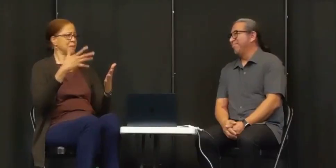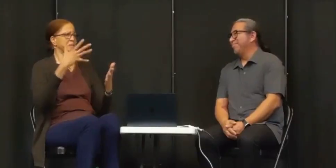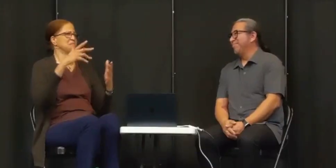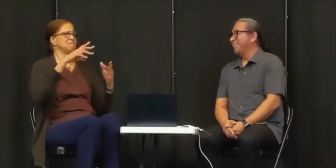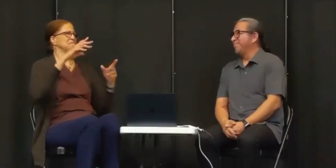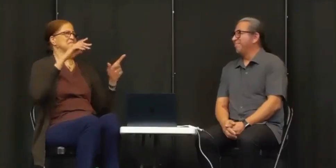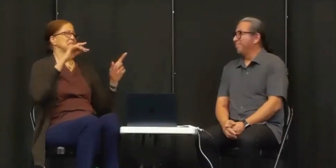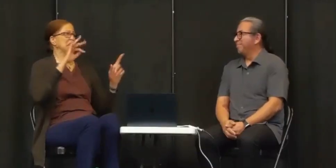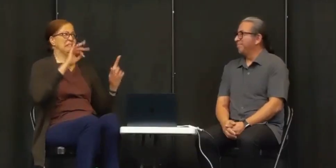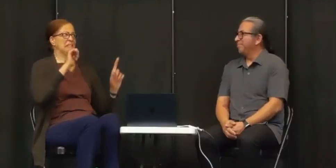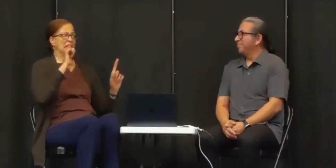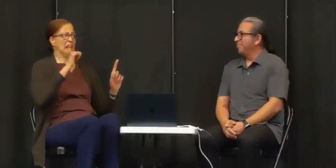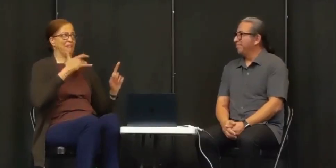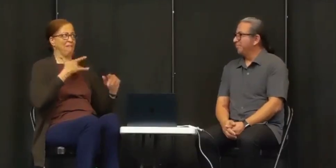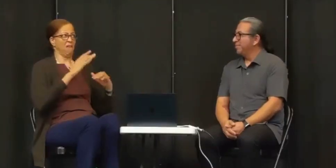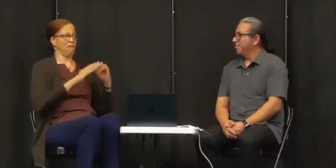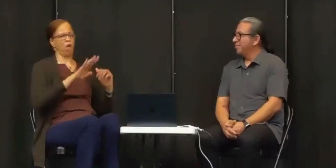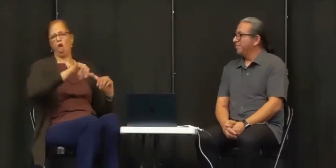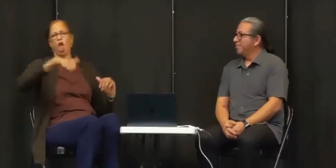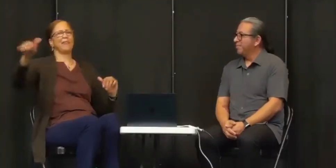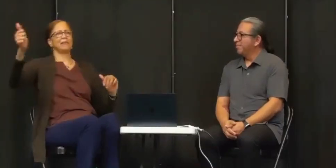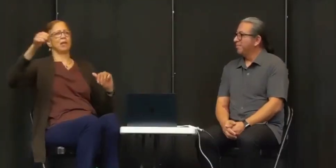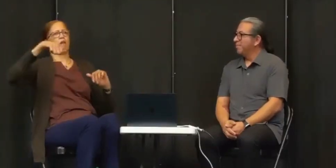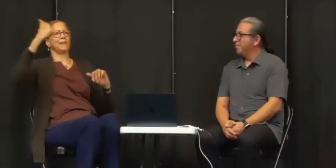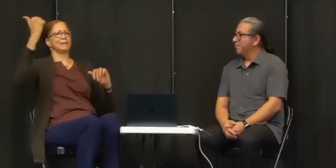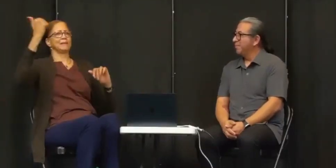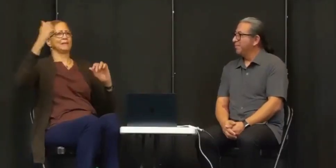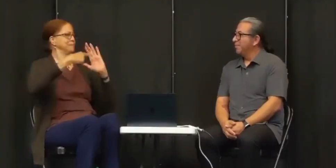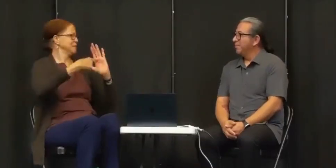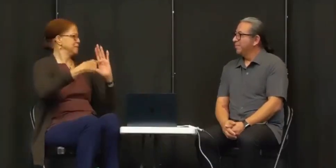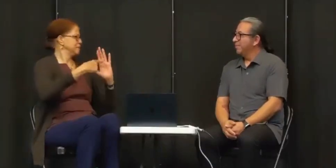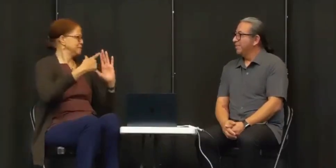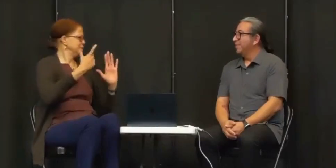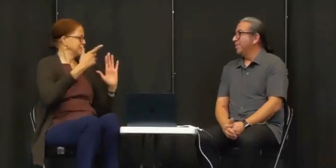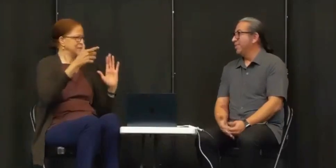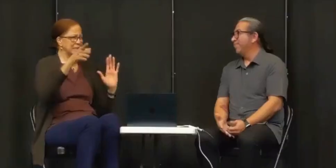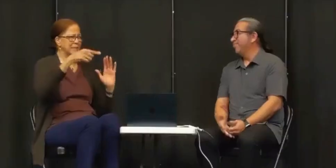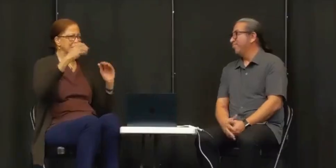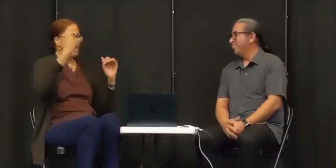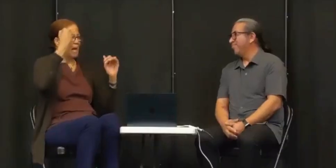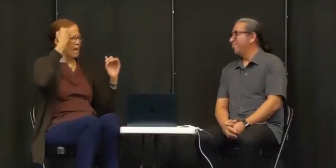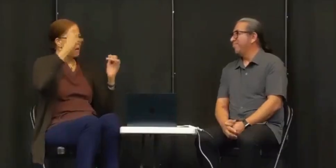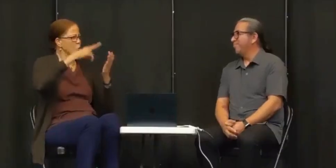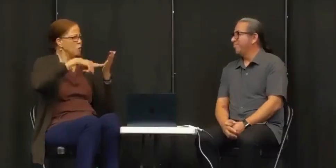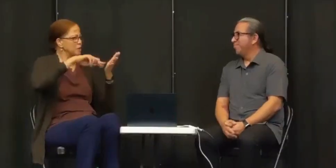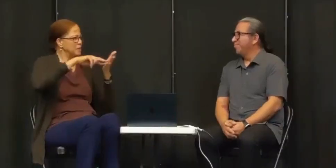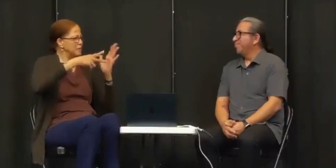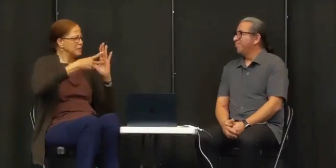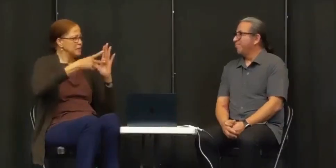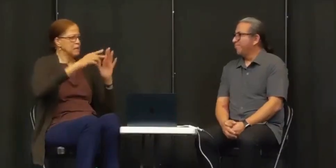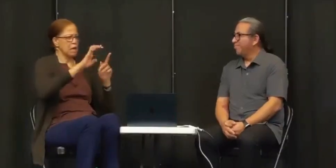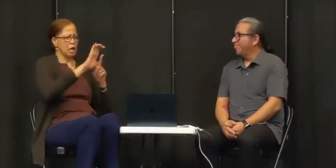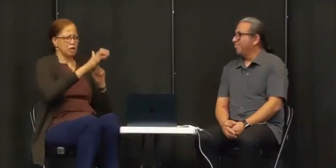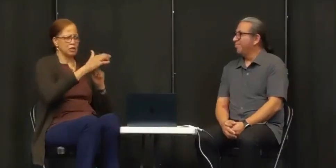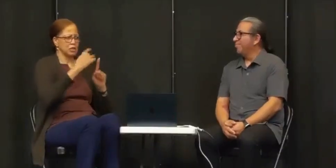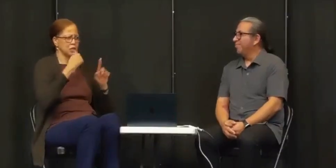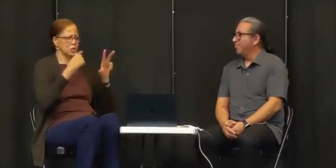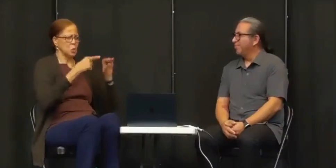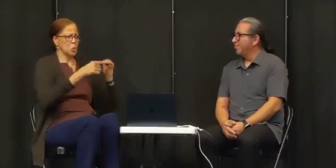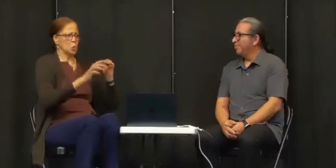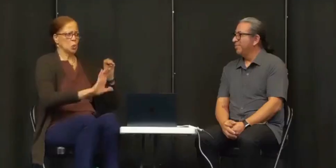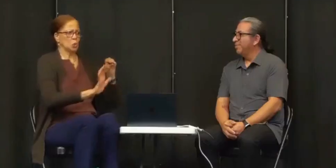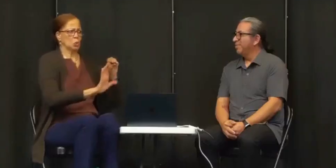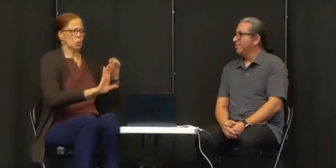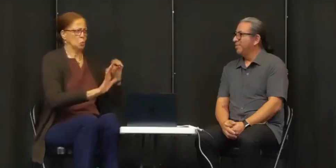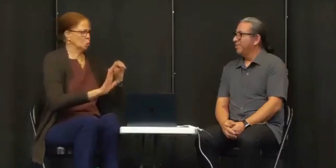no and what? So maybe you don't feel comfortable, maybe another example, just to give an idea of like what you